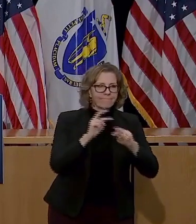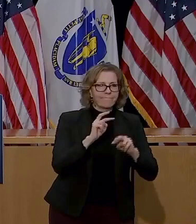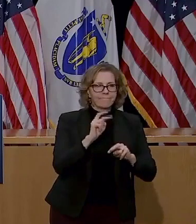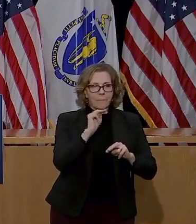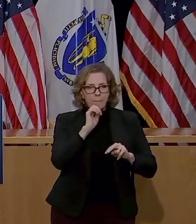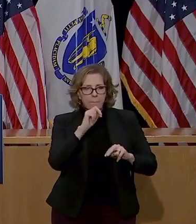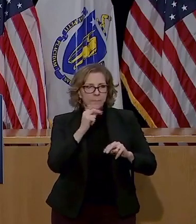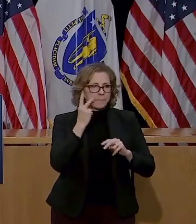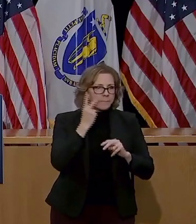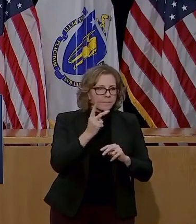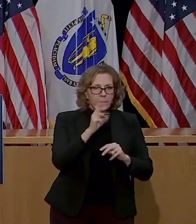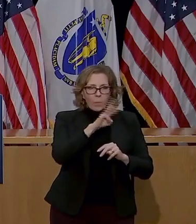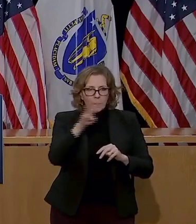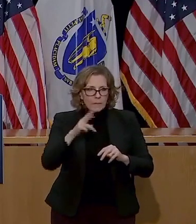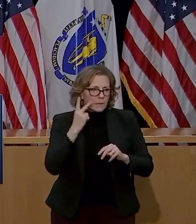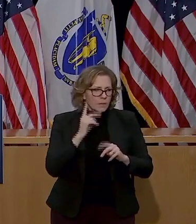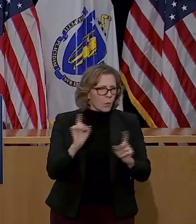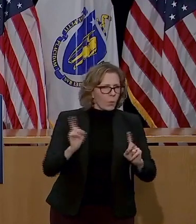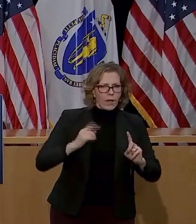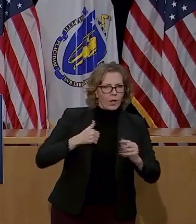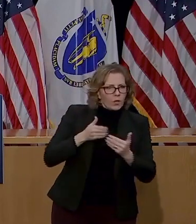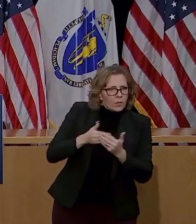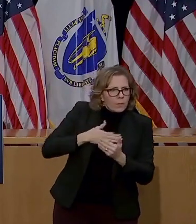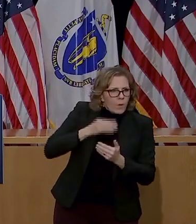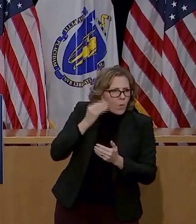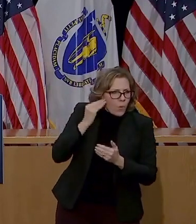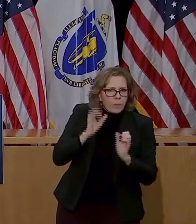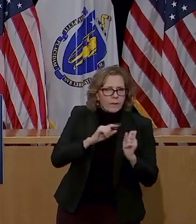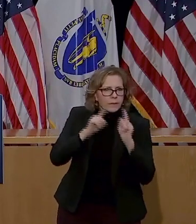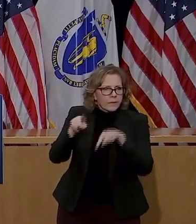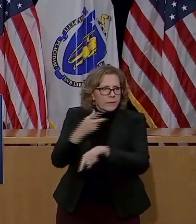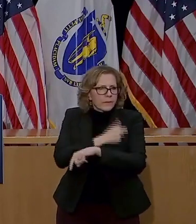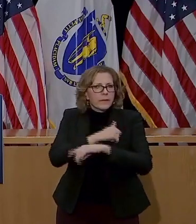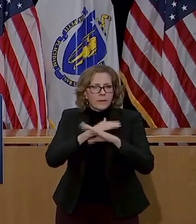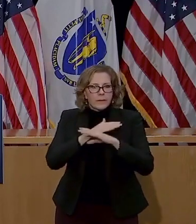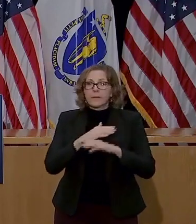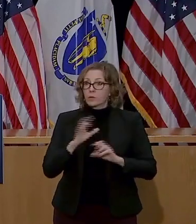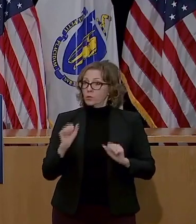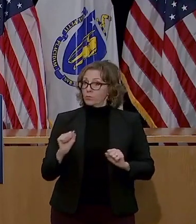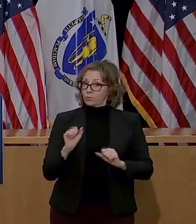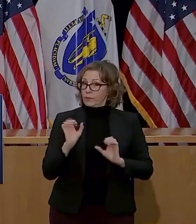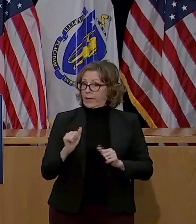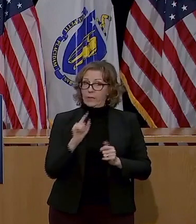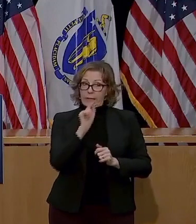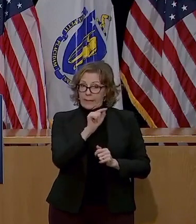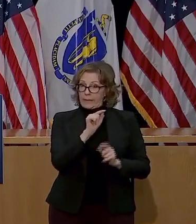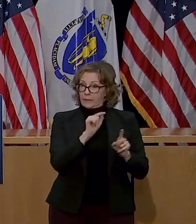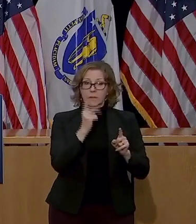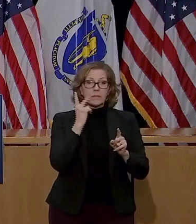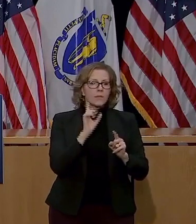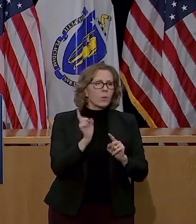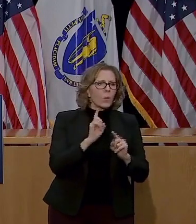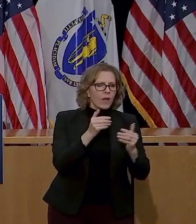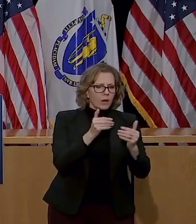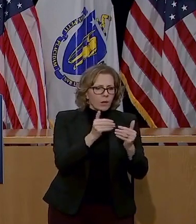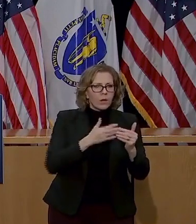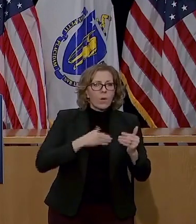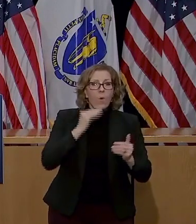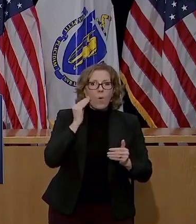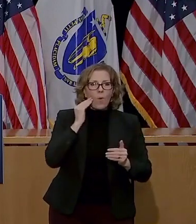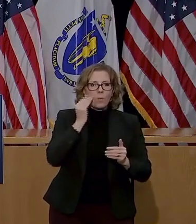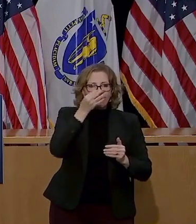available location near you, and by using that map, click on that vaccine site convenient to you to